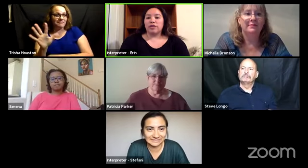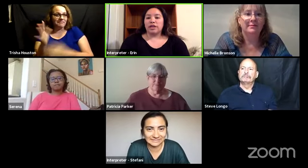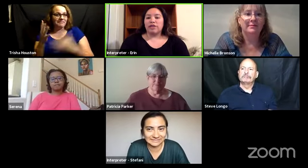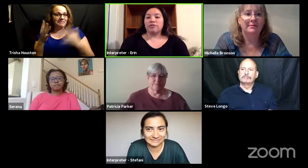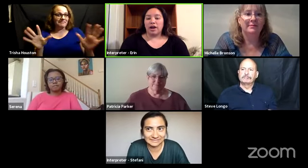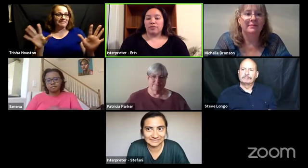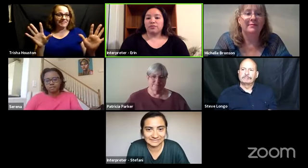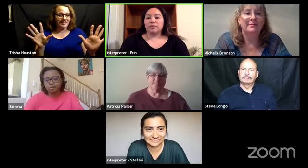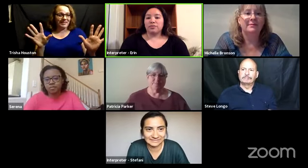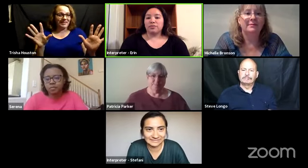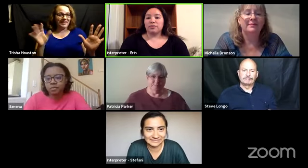12:35.